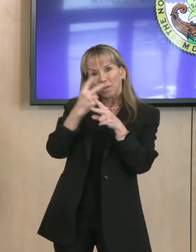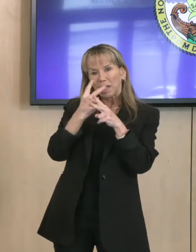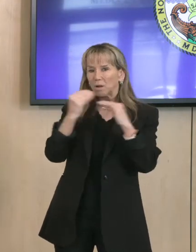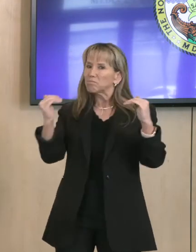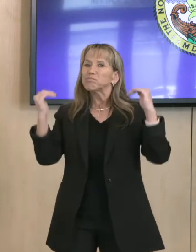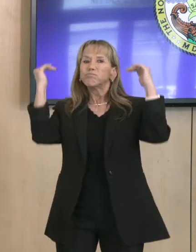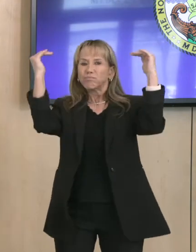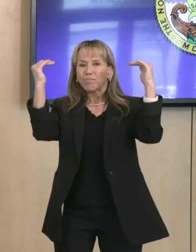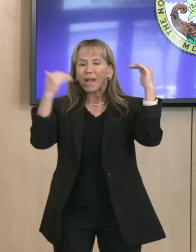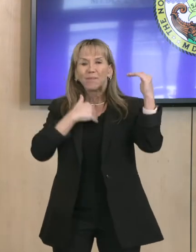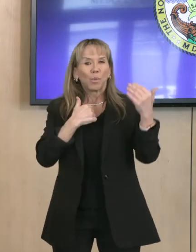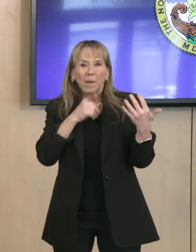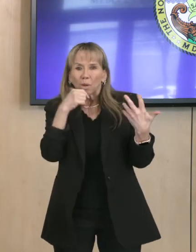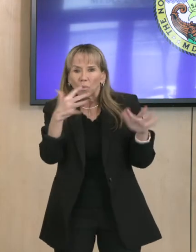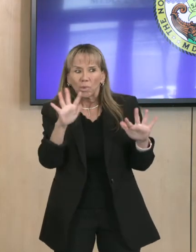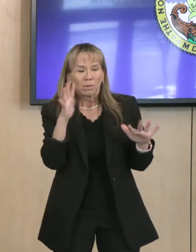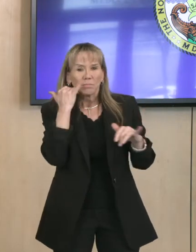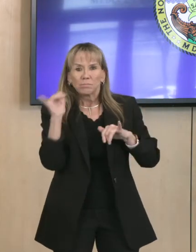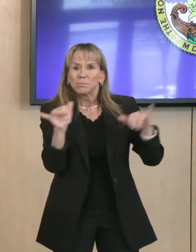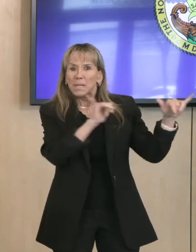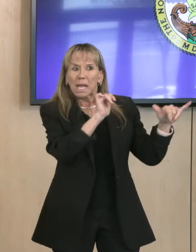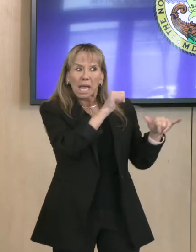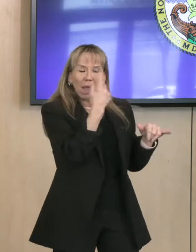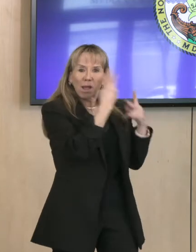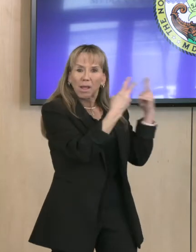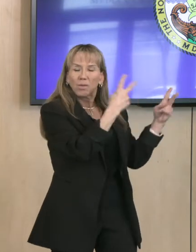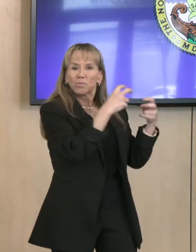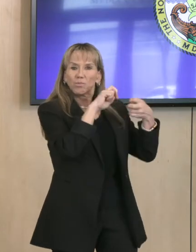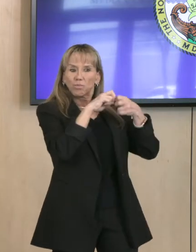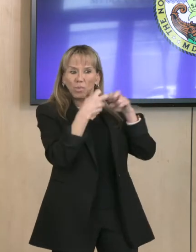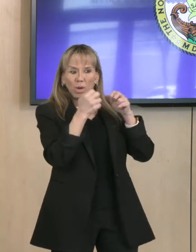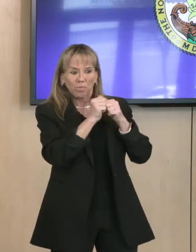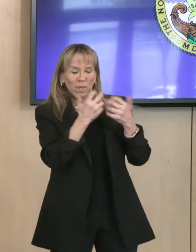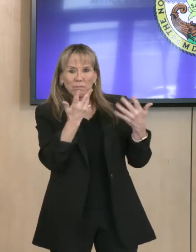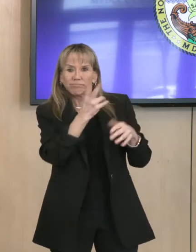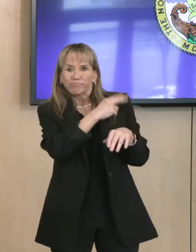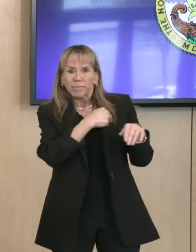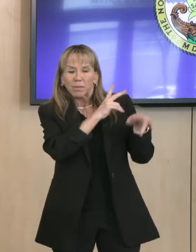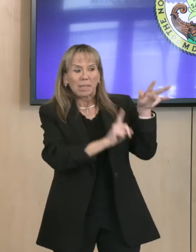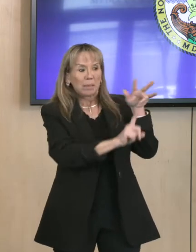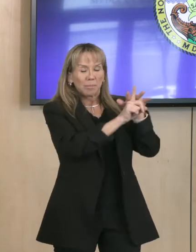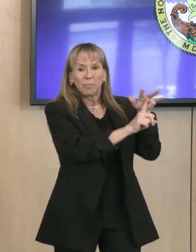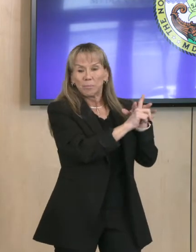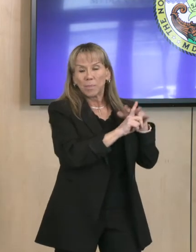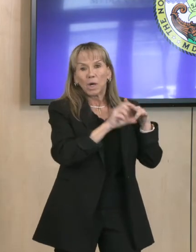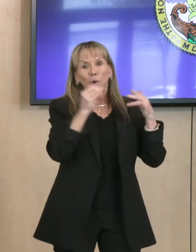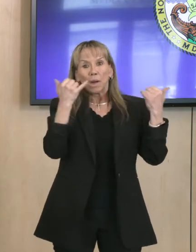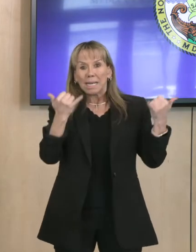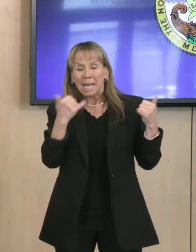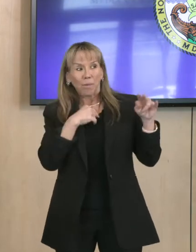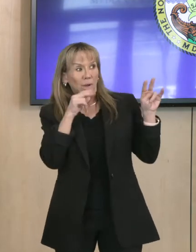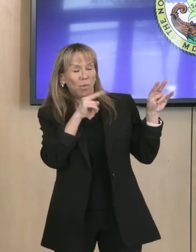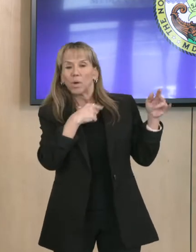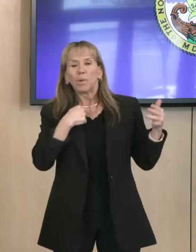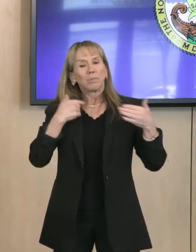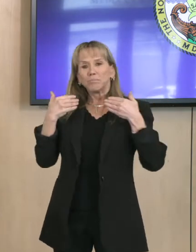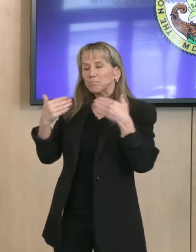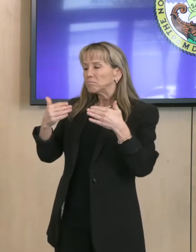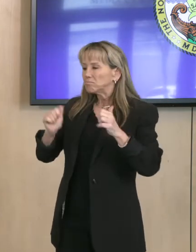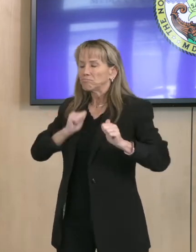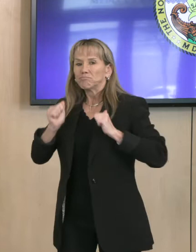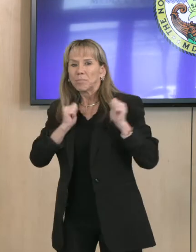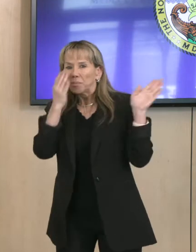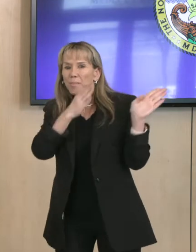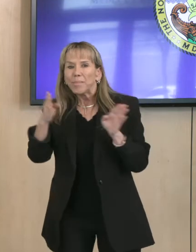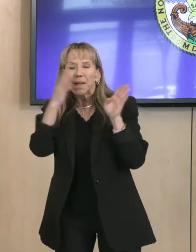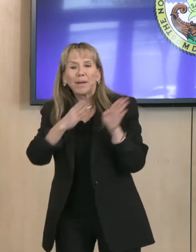position like we see other jurisdictions are, and so we are using and have been using these early days to move aggressively